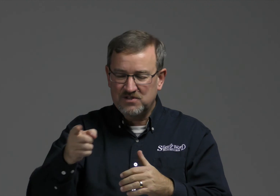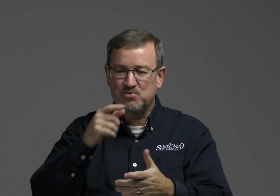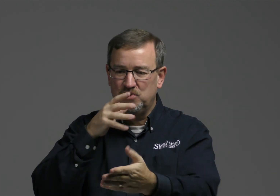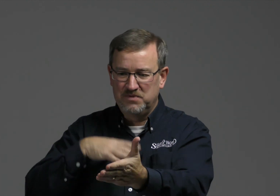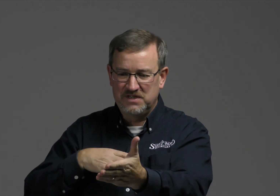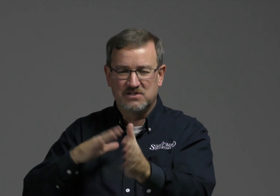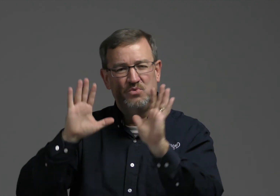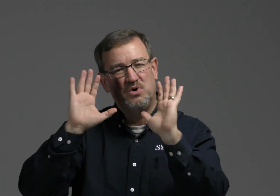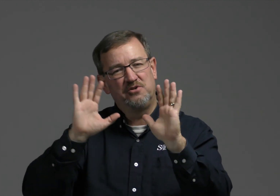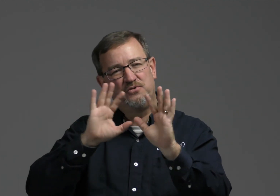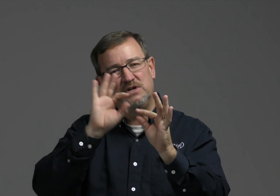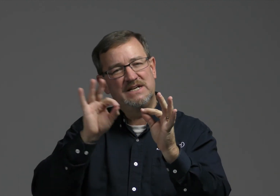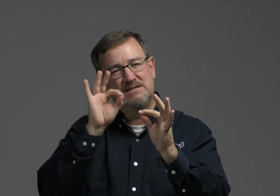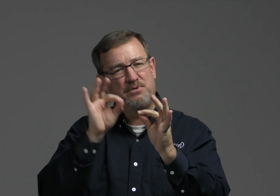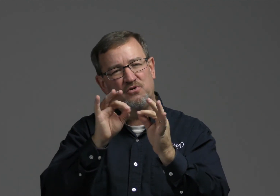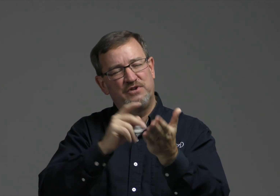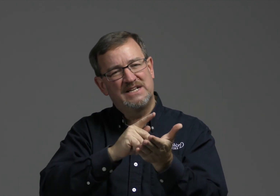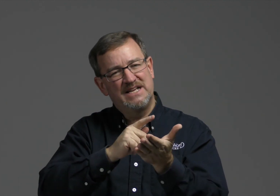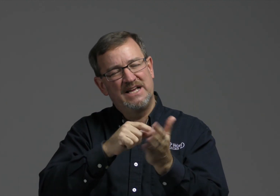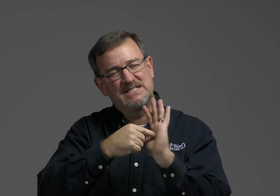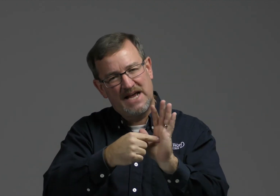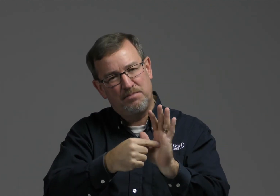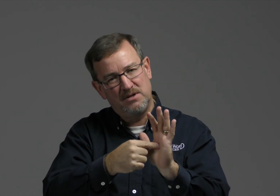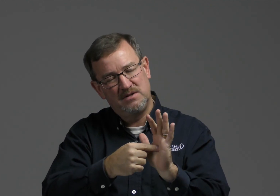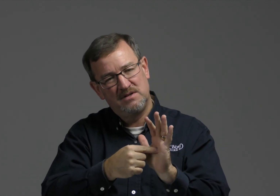This woman is a wonderful, perfect example